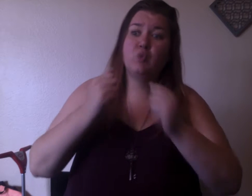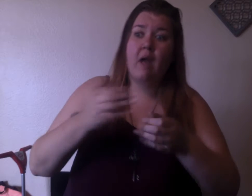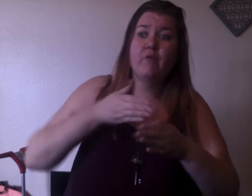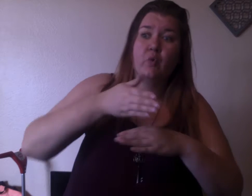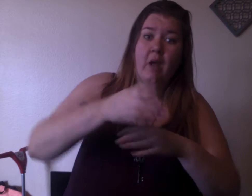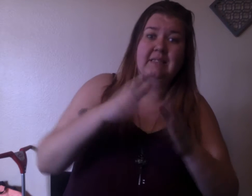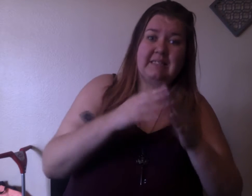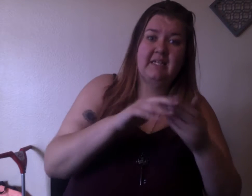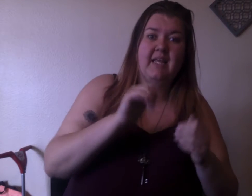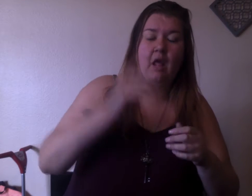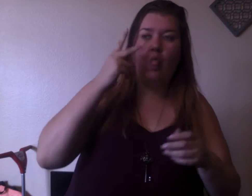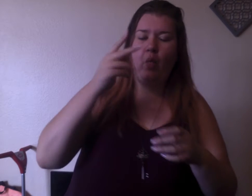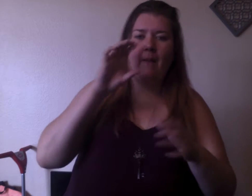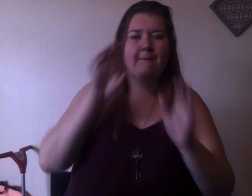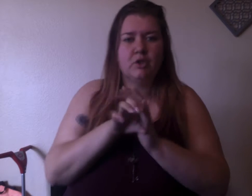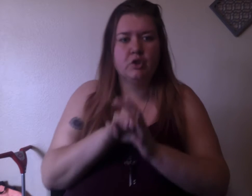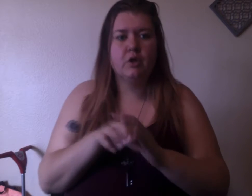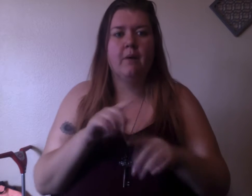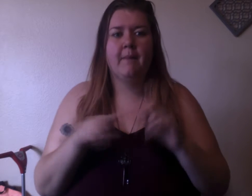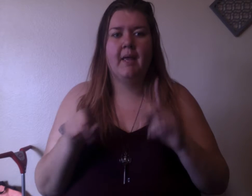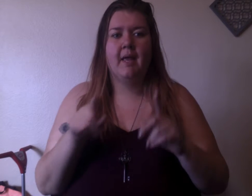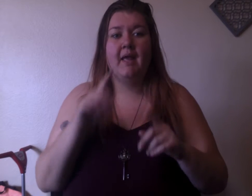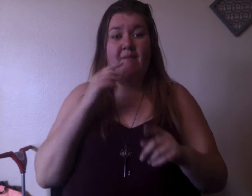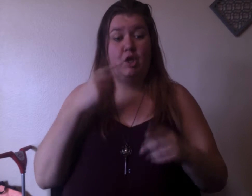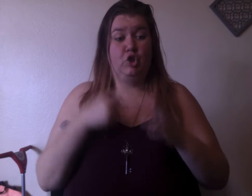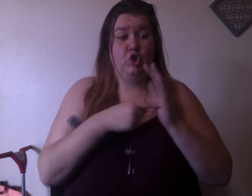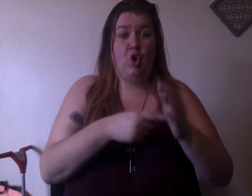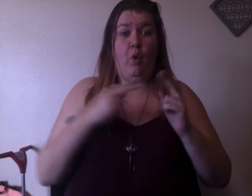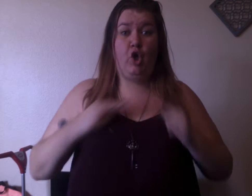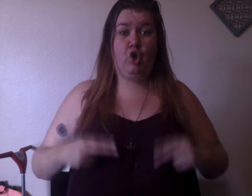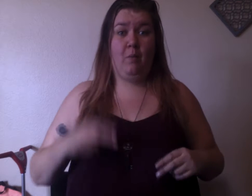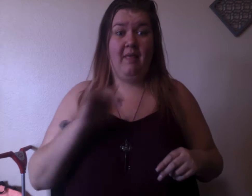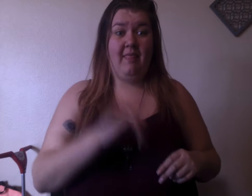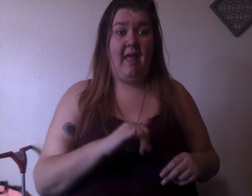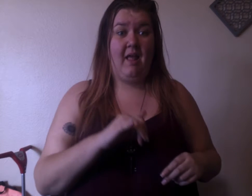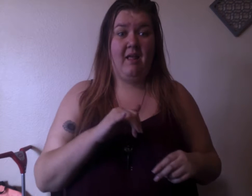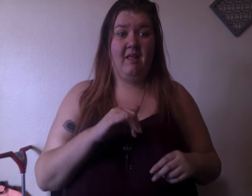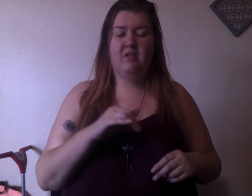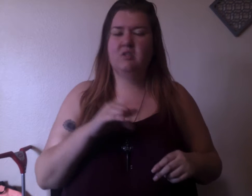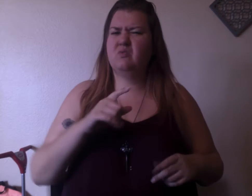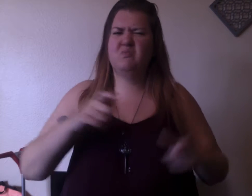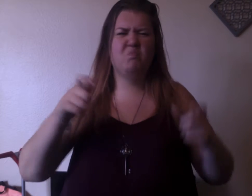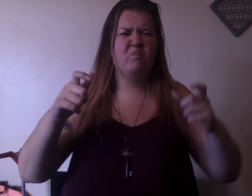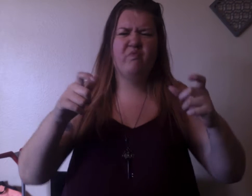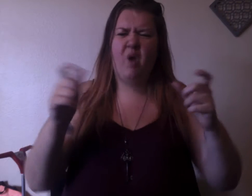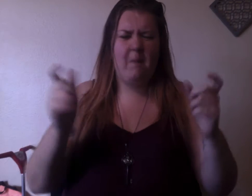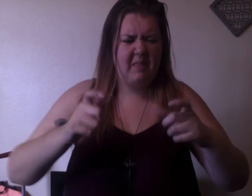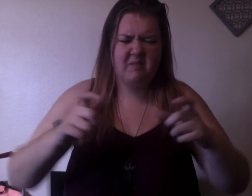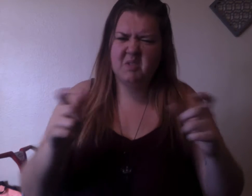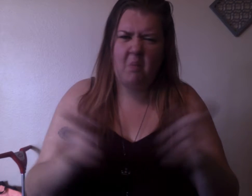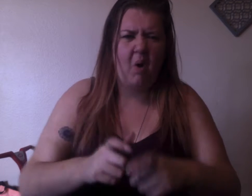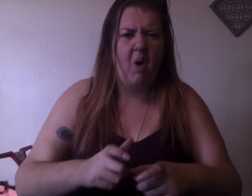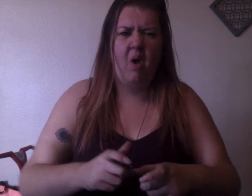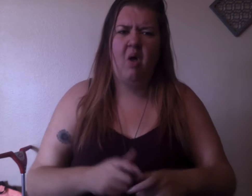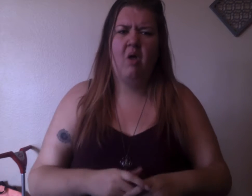imagery, but this is, if I were to show a human on this, it would be unbelievably small. You wouldn't actually be able to see it. It would be less than